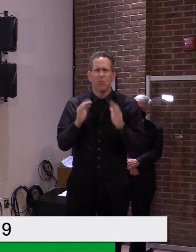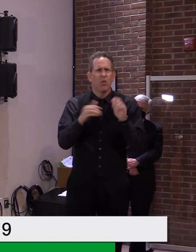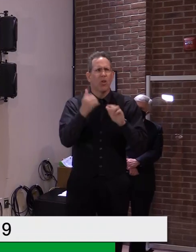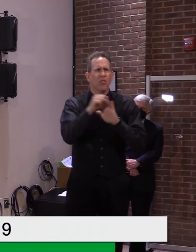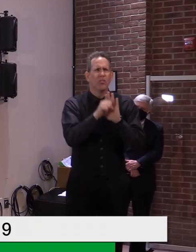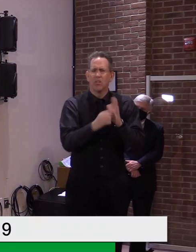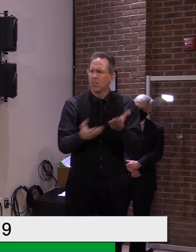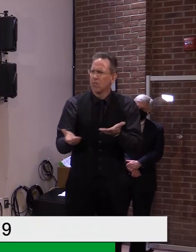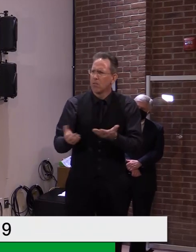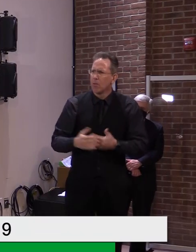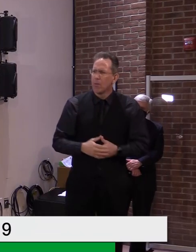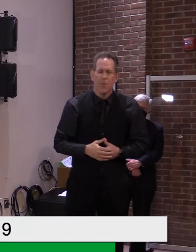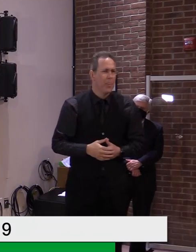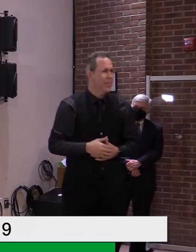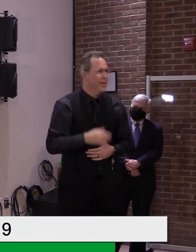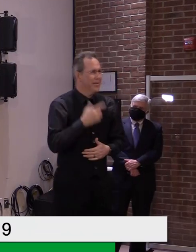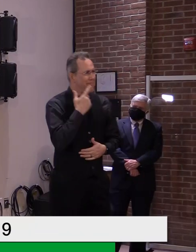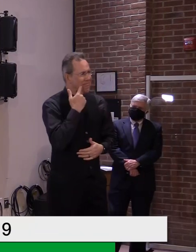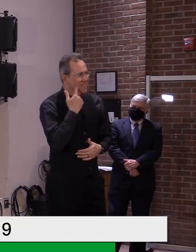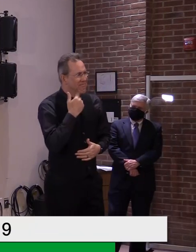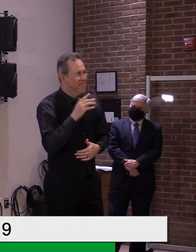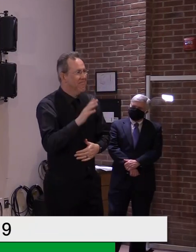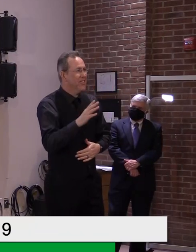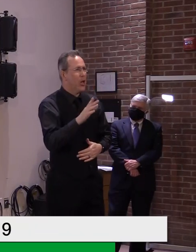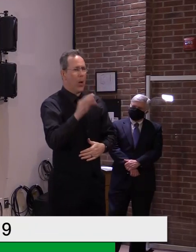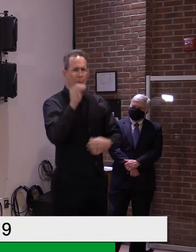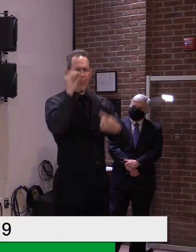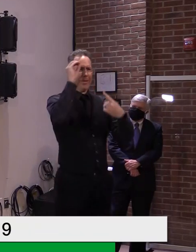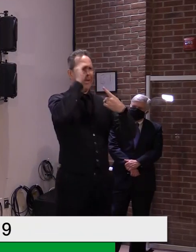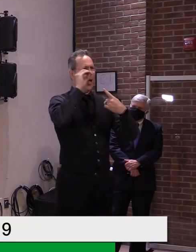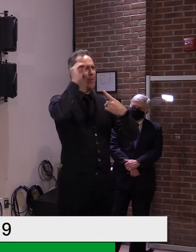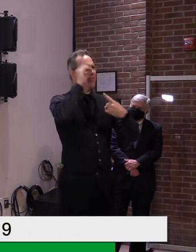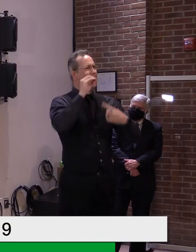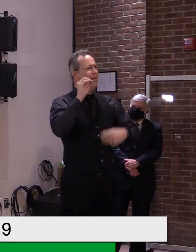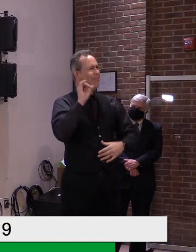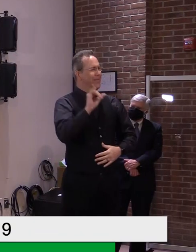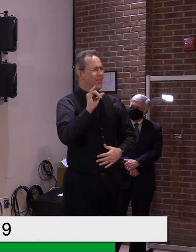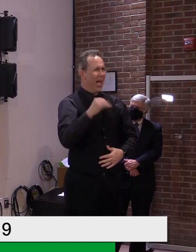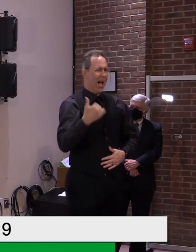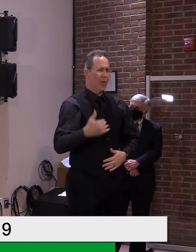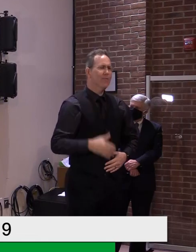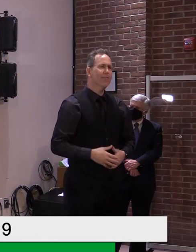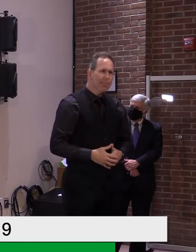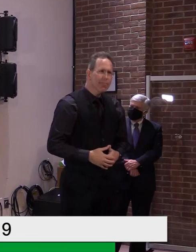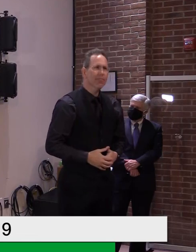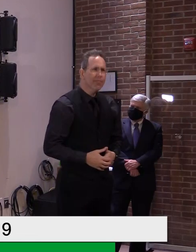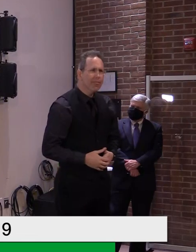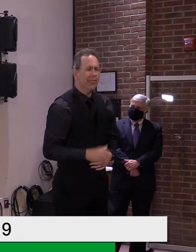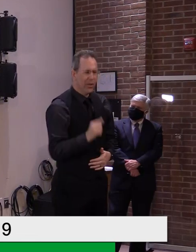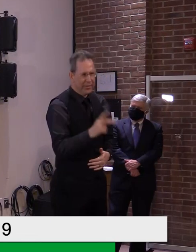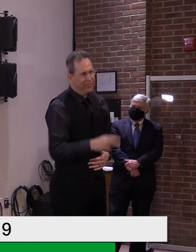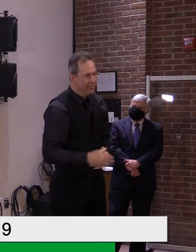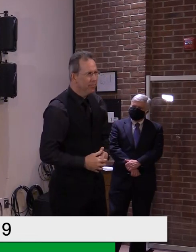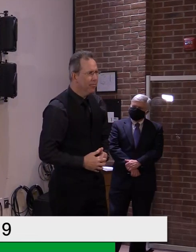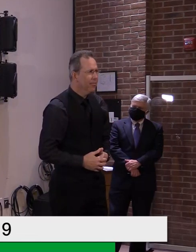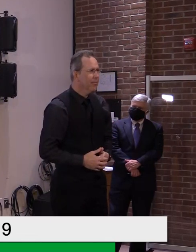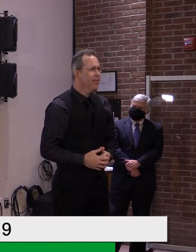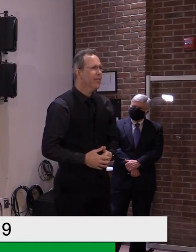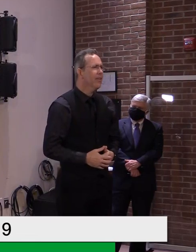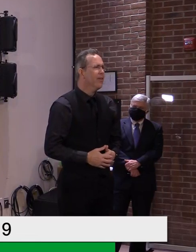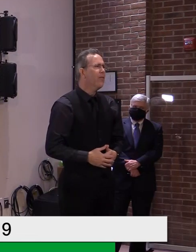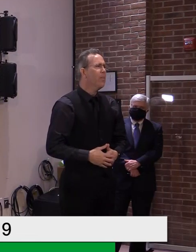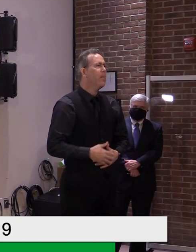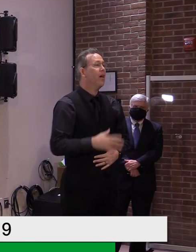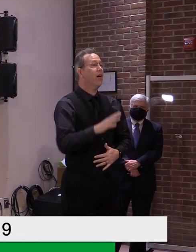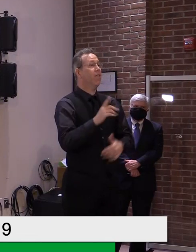A lot of opinion in that question, but I'll see if I can get to it. I'm not sure that we're what we're doing. This is the first I've heard of it. I